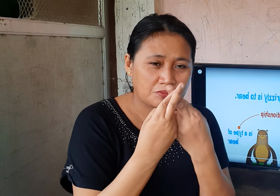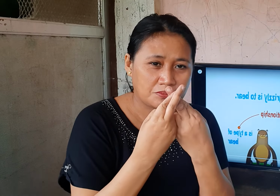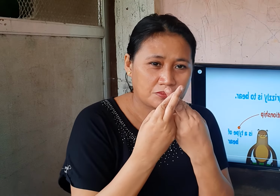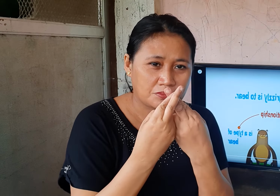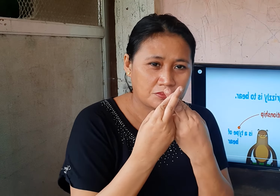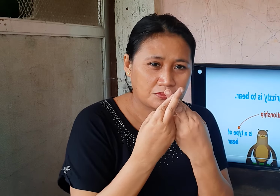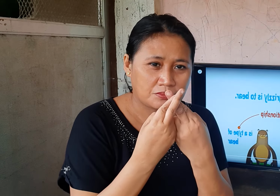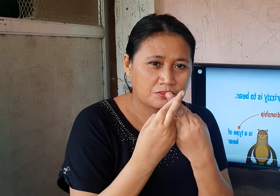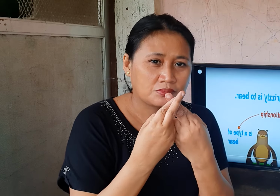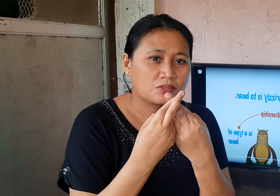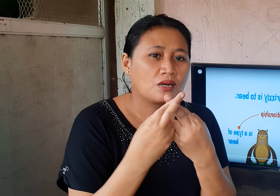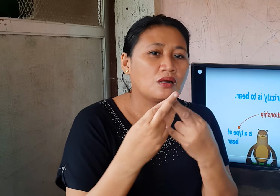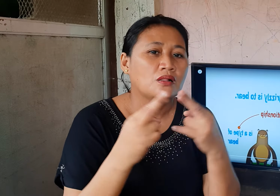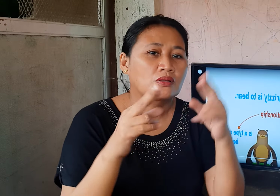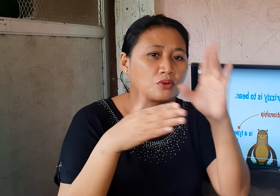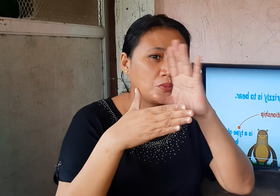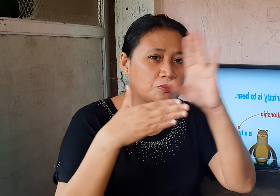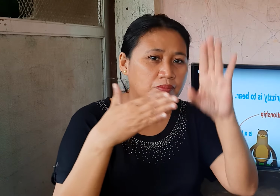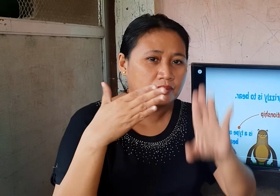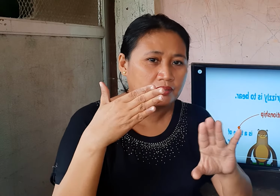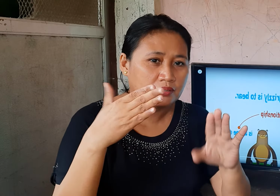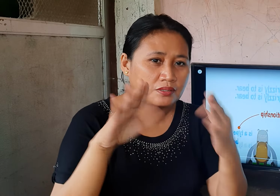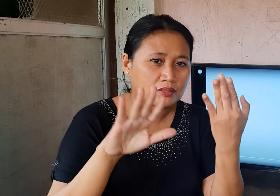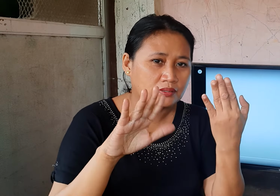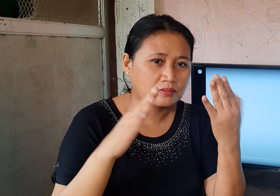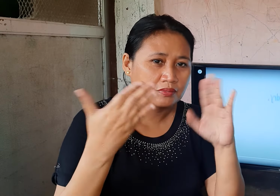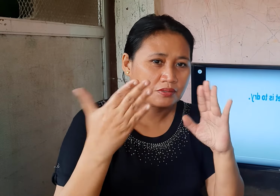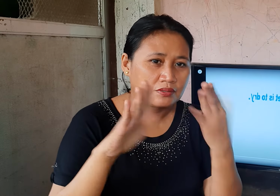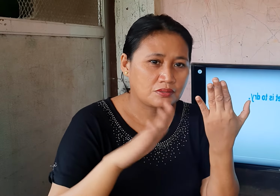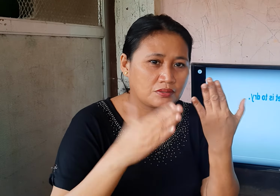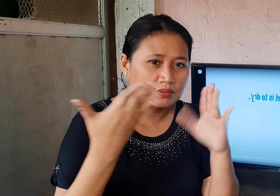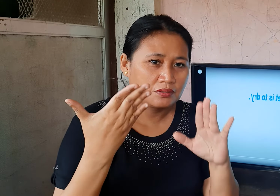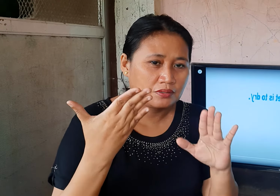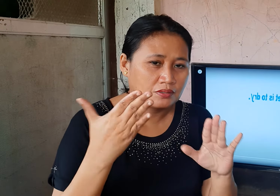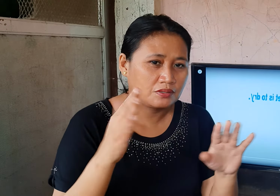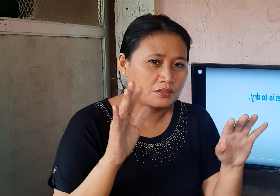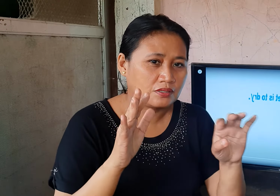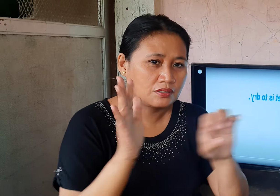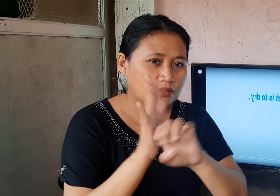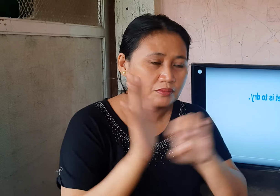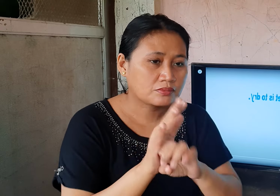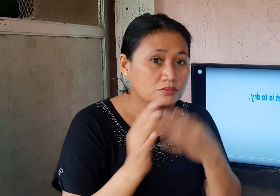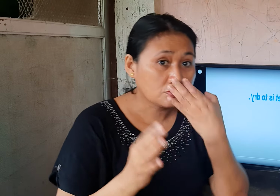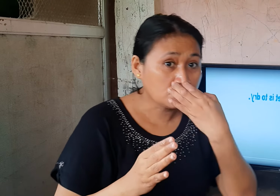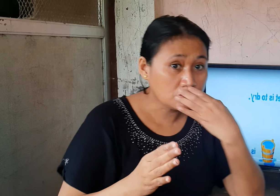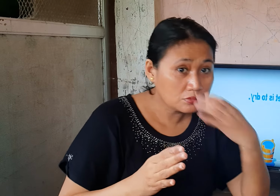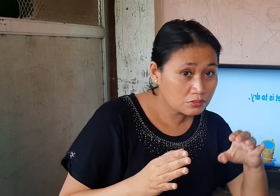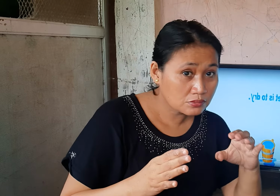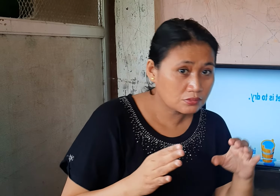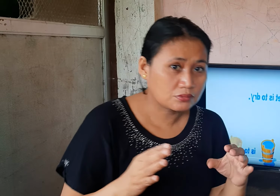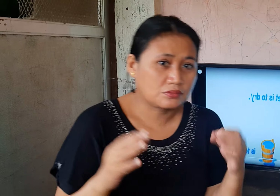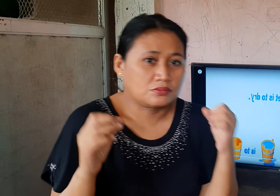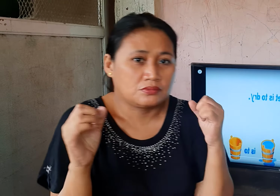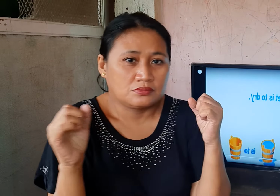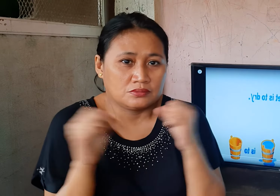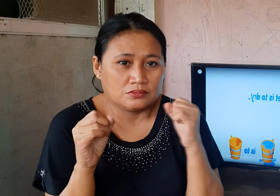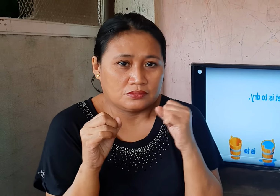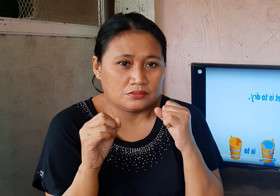complete an analogy yourself. What was the relationship in this analogy? Cold is to hot as wet is to dry.